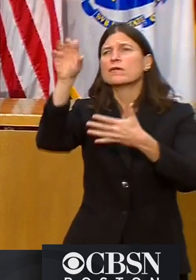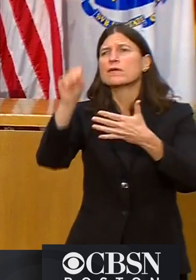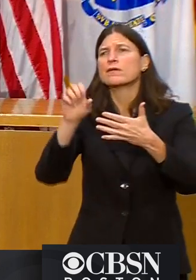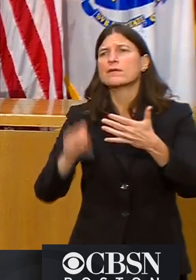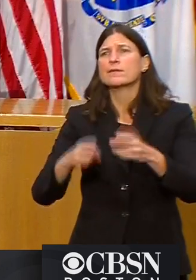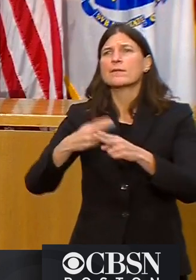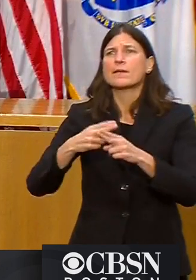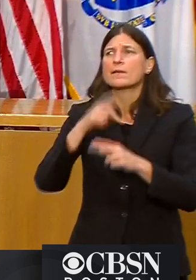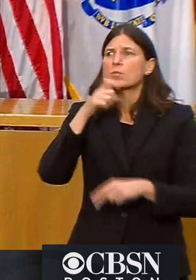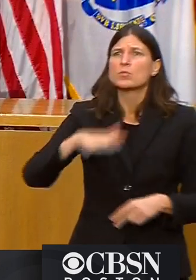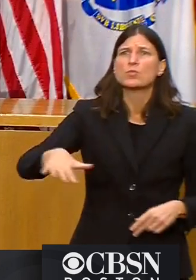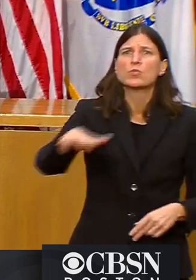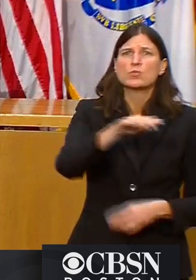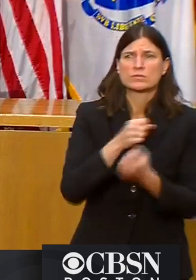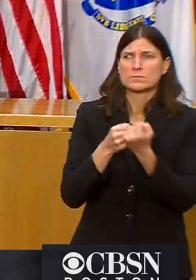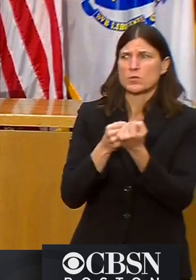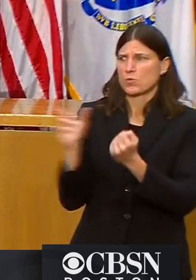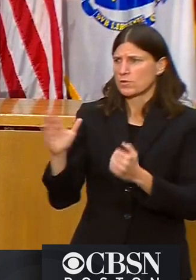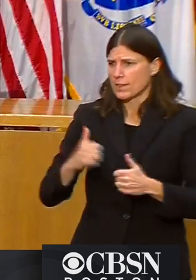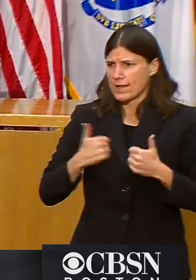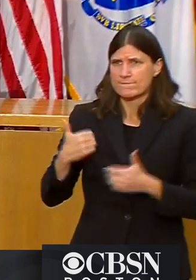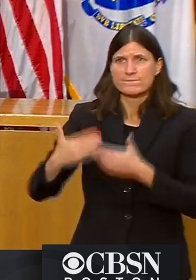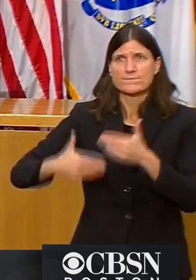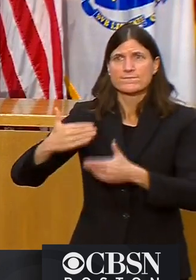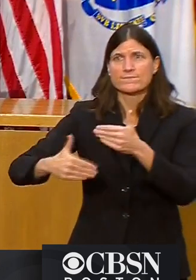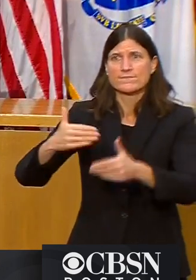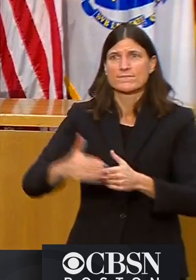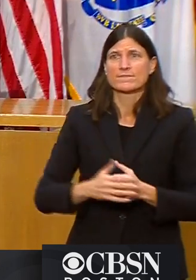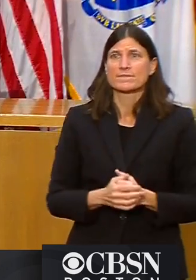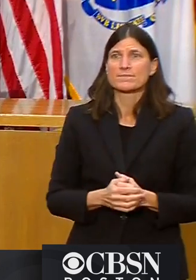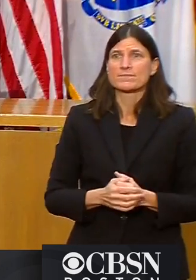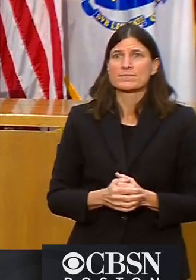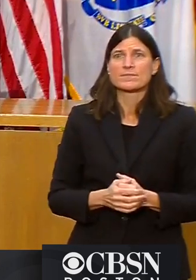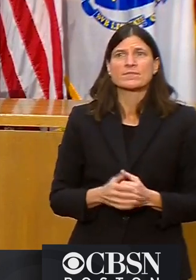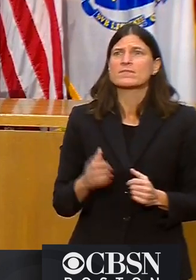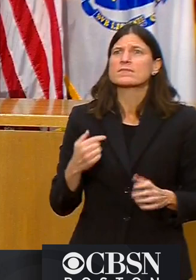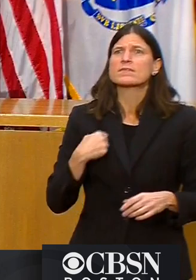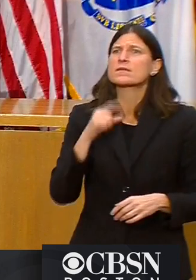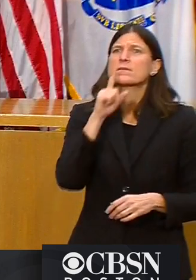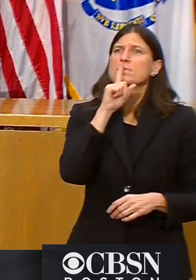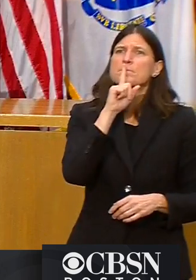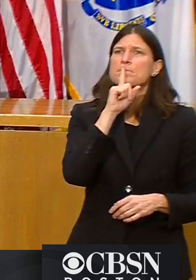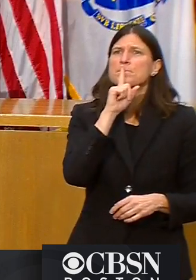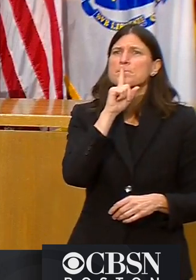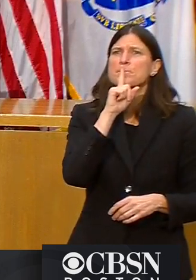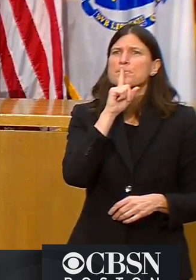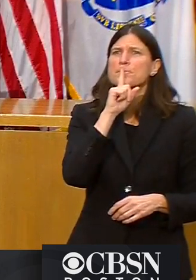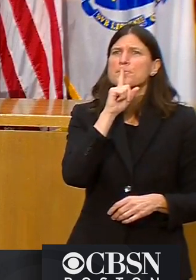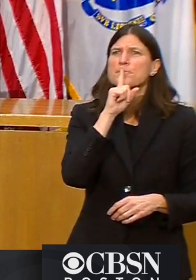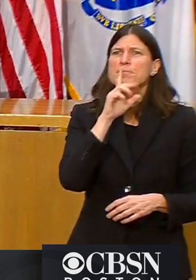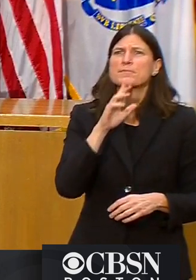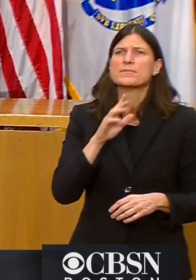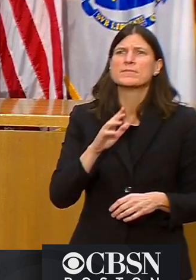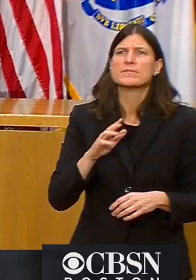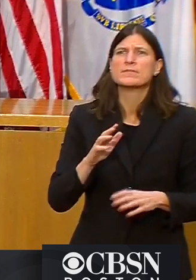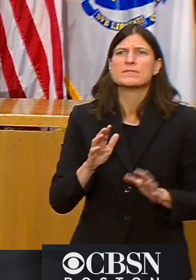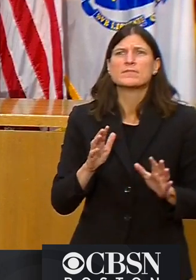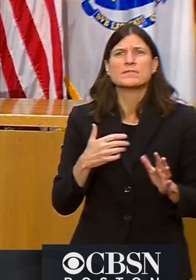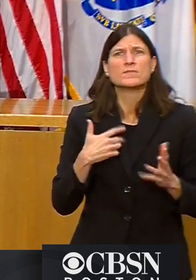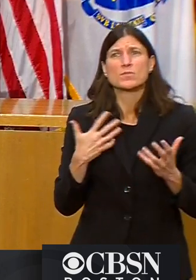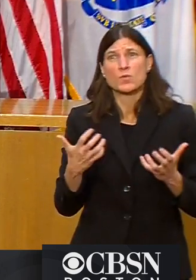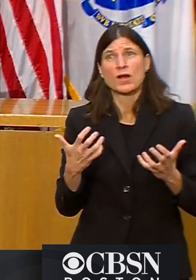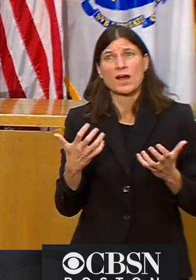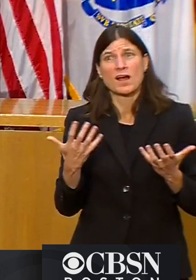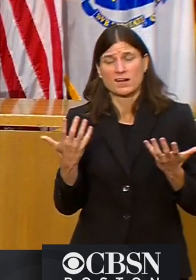position. But I don't mean to be self-deprecating when I say I couldn't be here without them. And in broad categories,